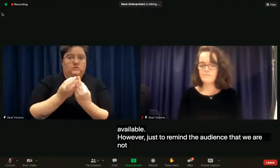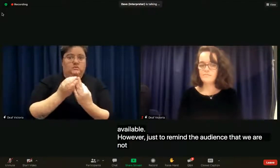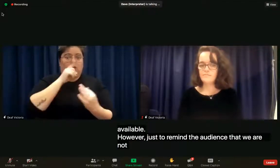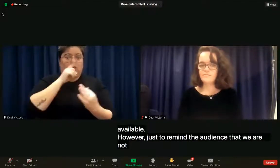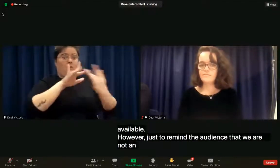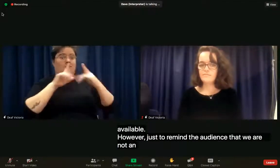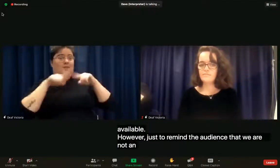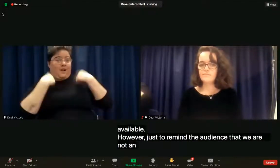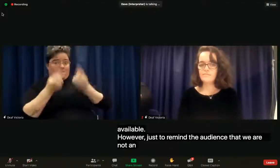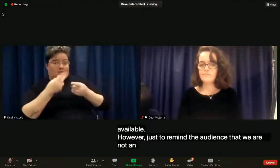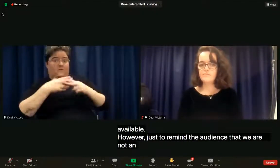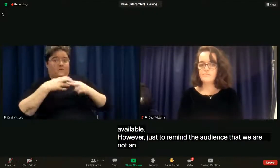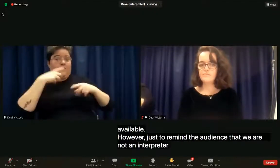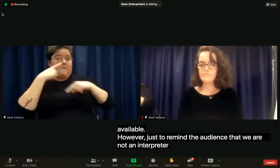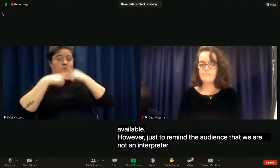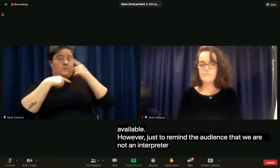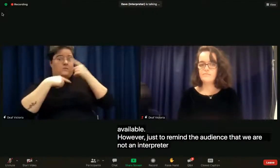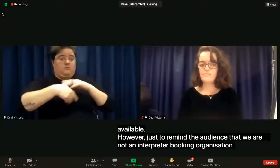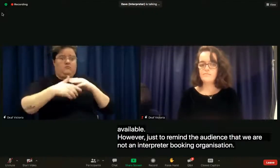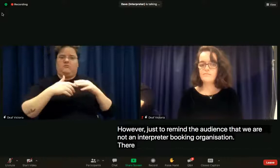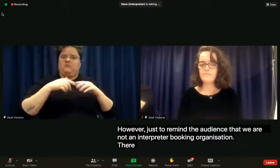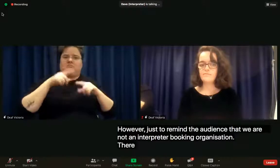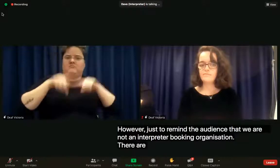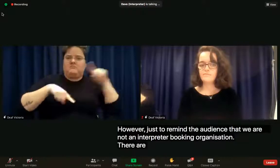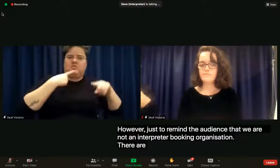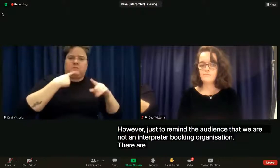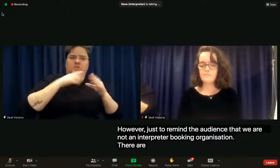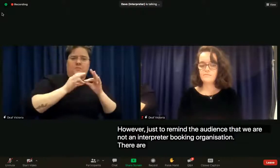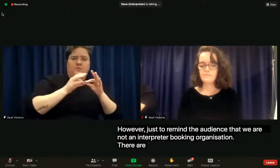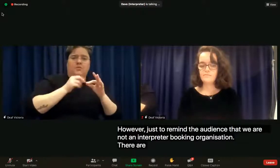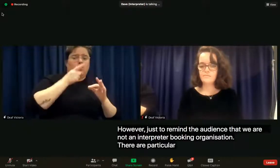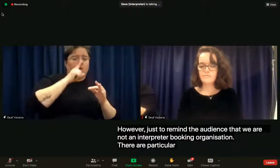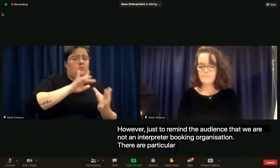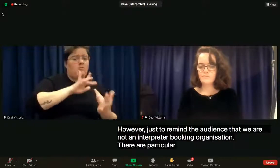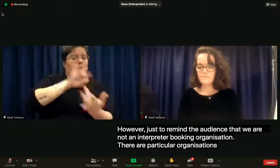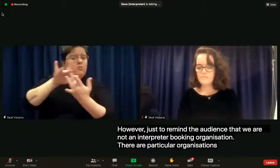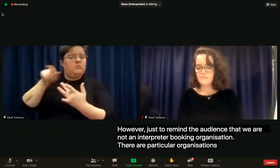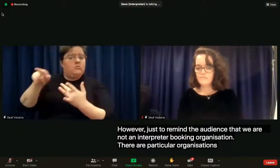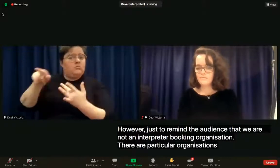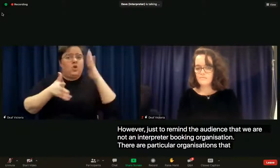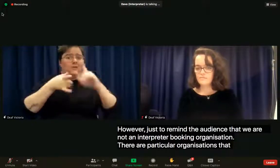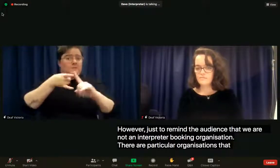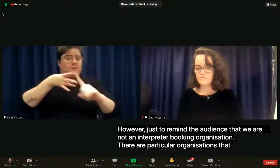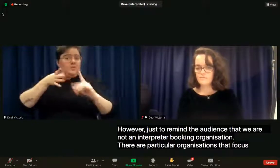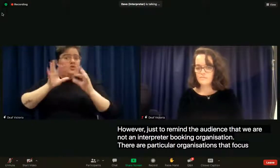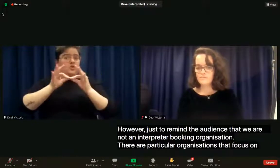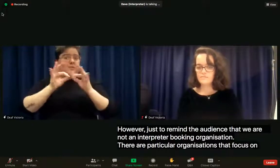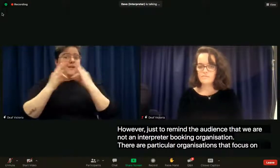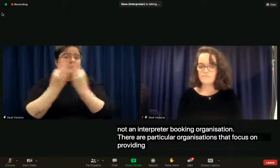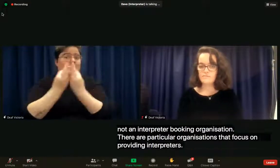particular organisations that focus on providing interpreters. However, we can provide information about